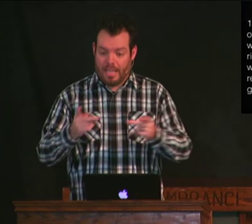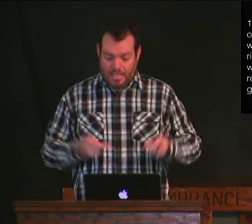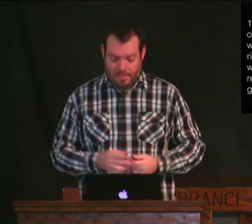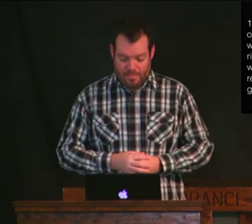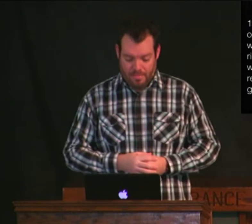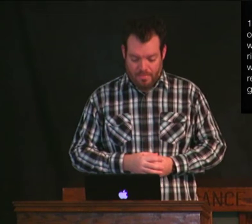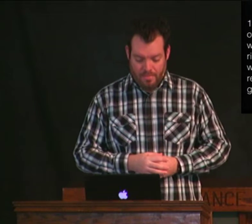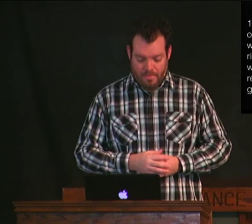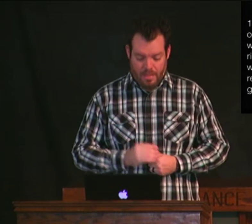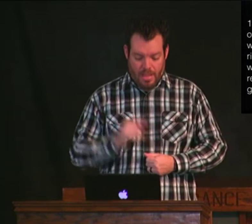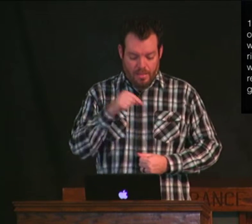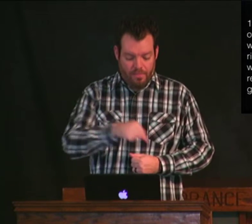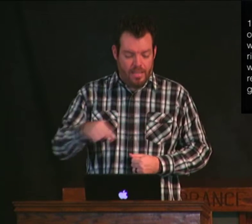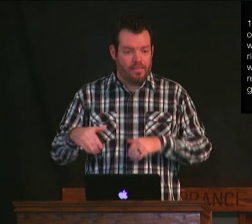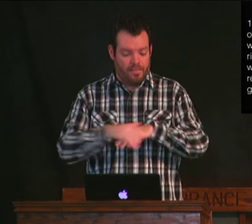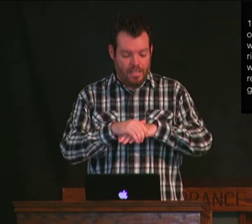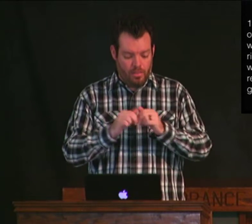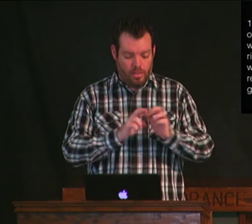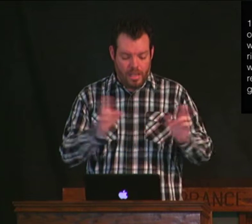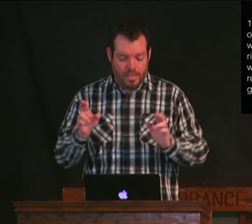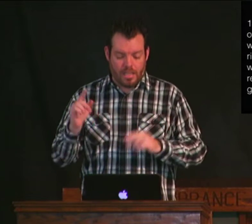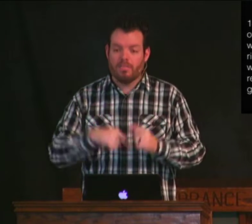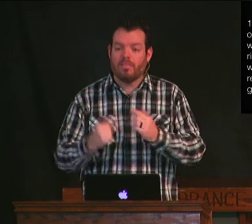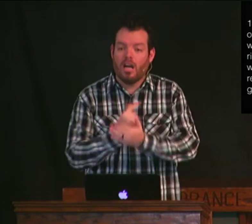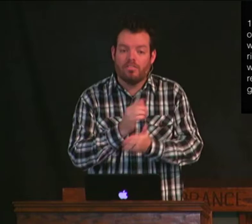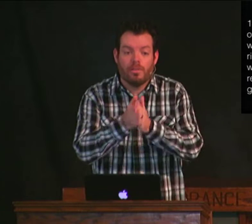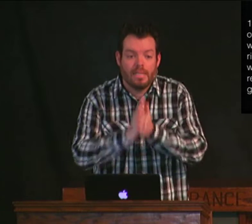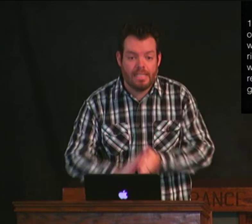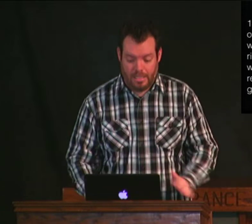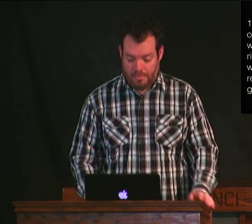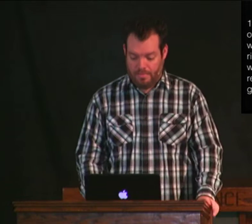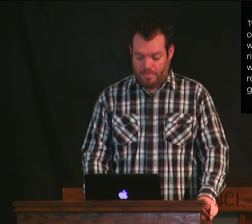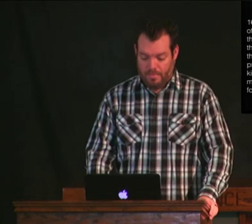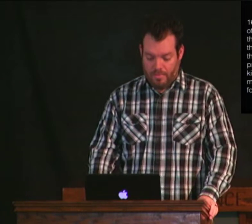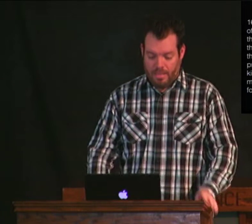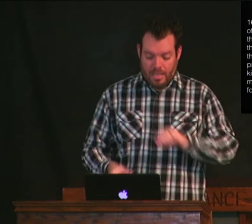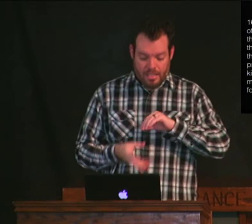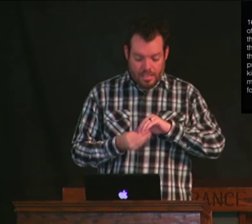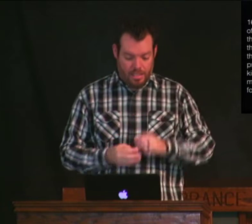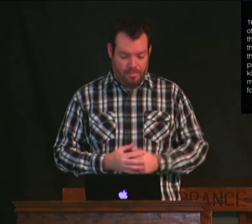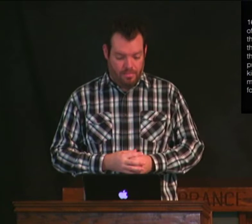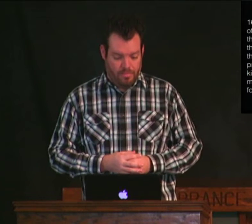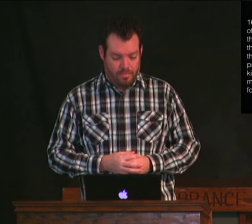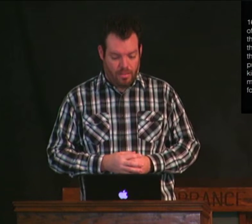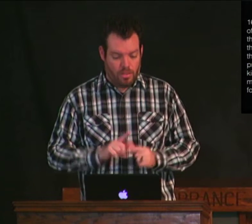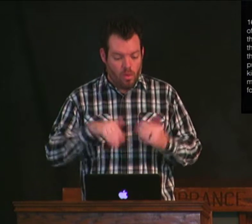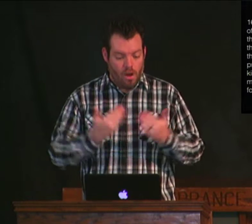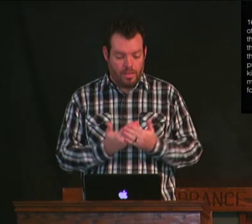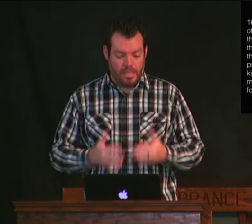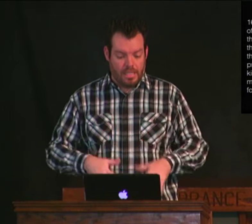place, and your feet fitted with the readiness comes from the gospel of peace. In addition to all this,